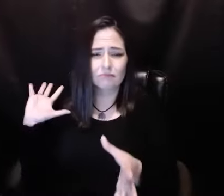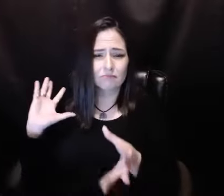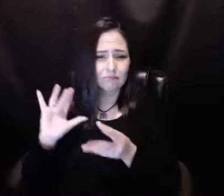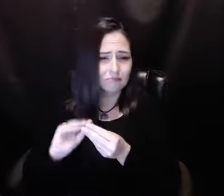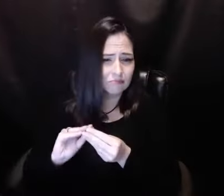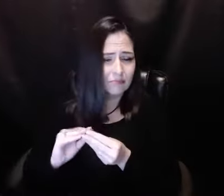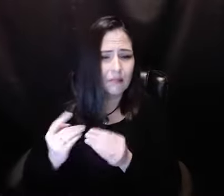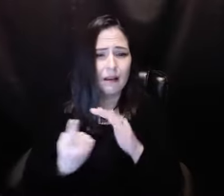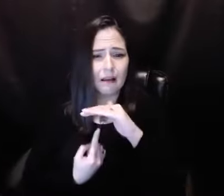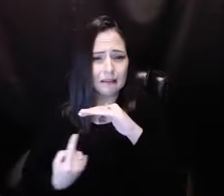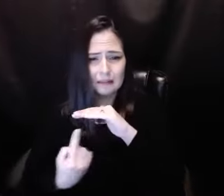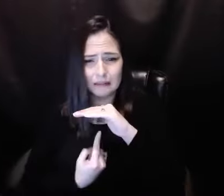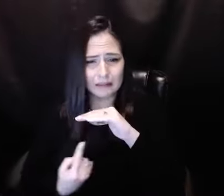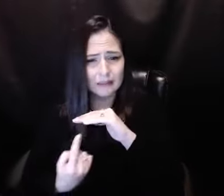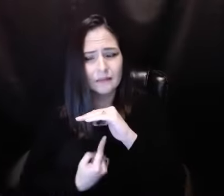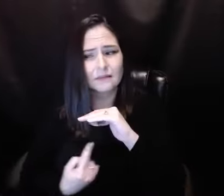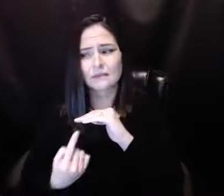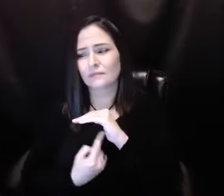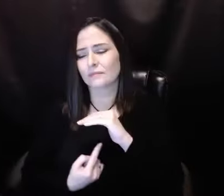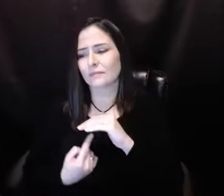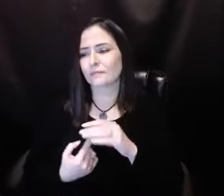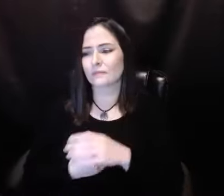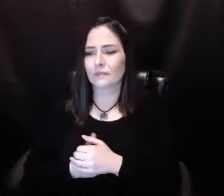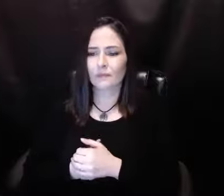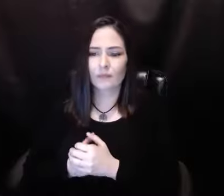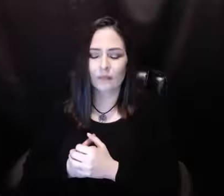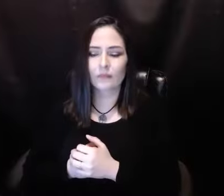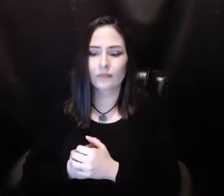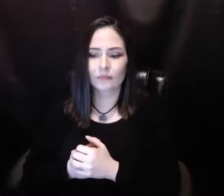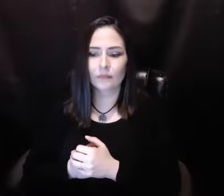I had all those years being isolated.